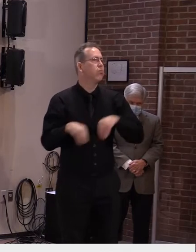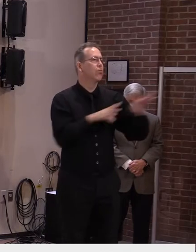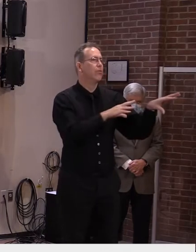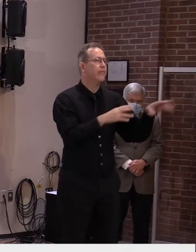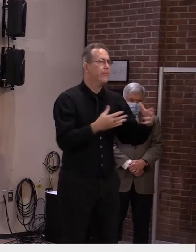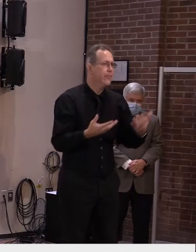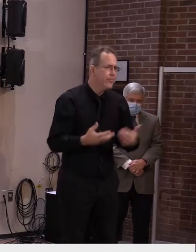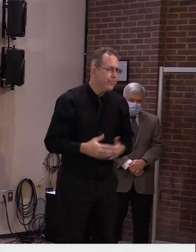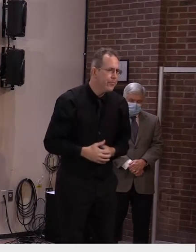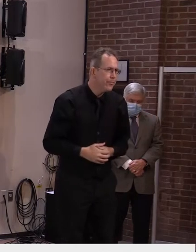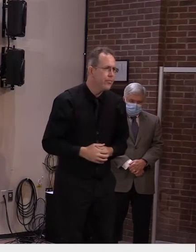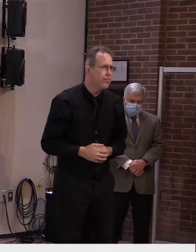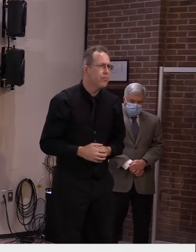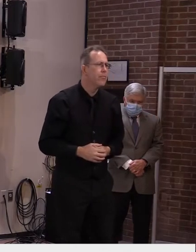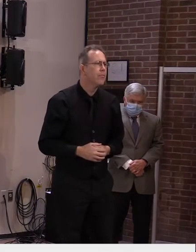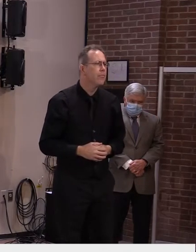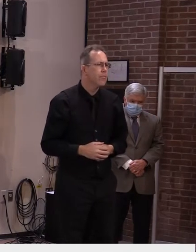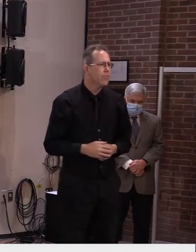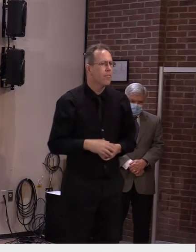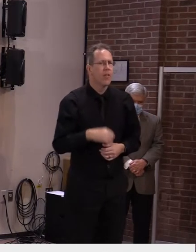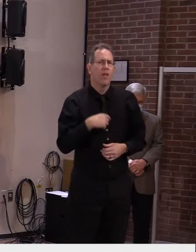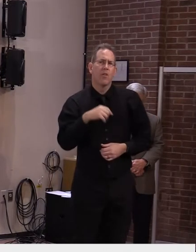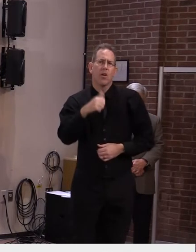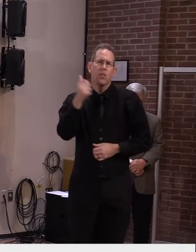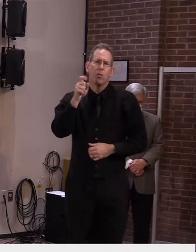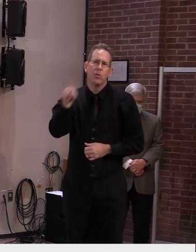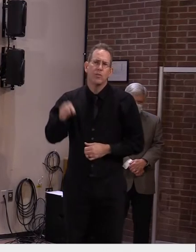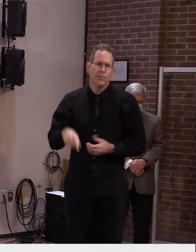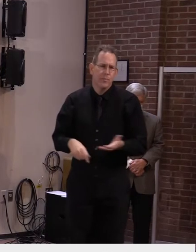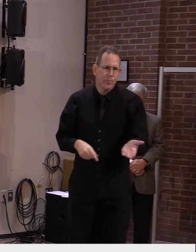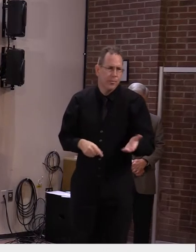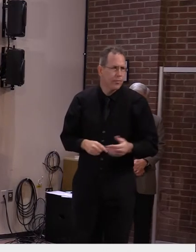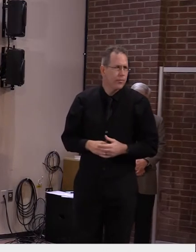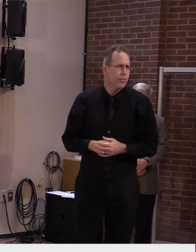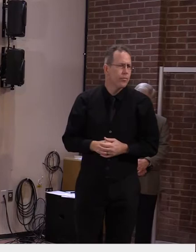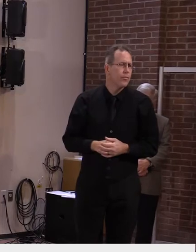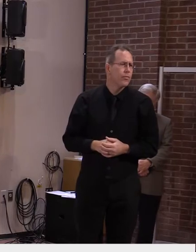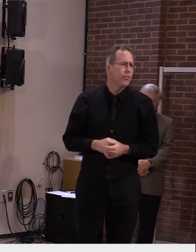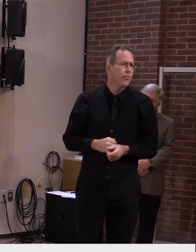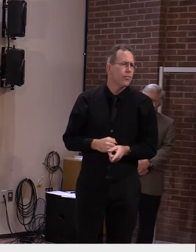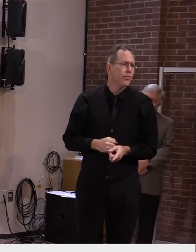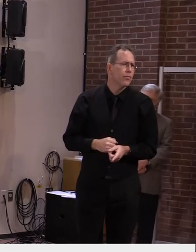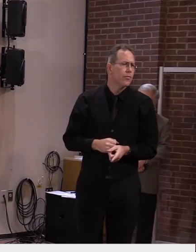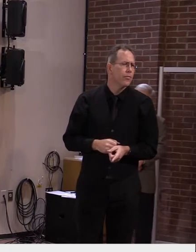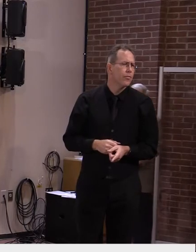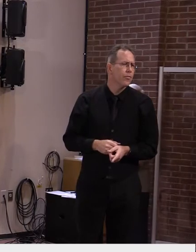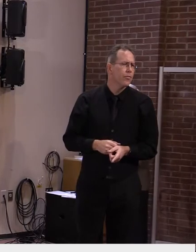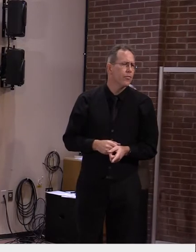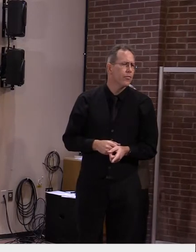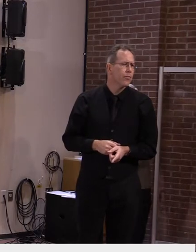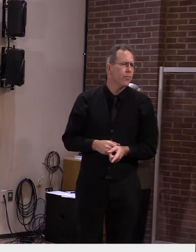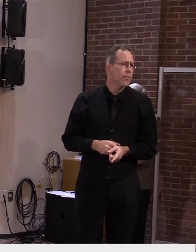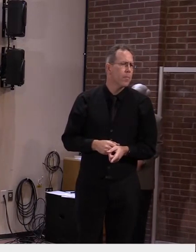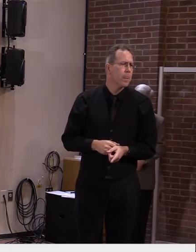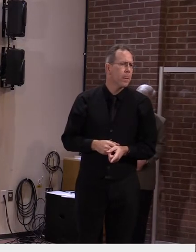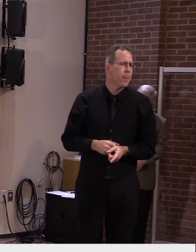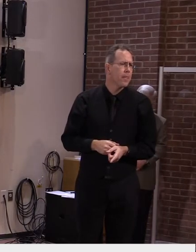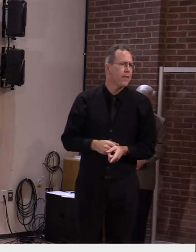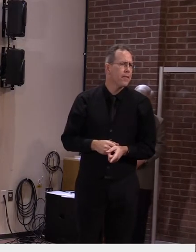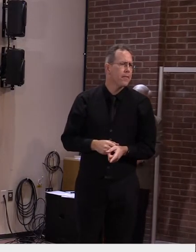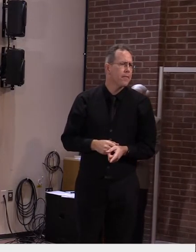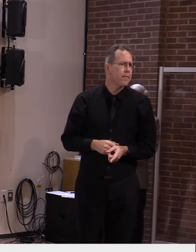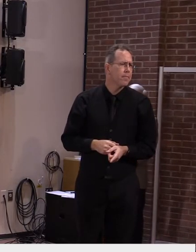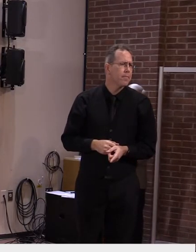many recommendations for people doing acts of kindness during the holiday season? Not at this point,